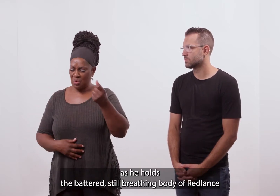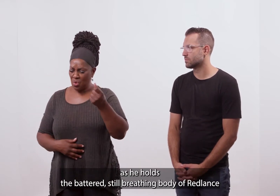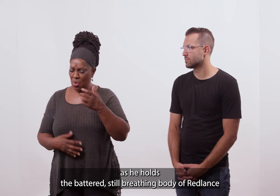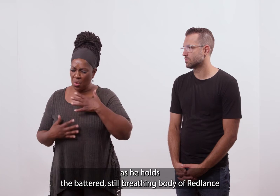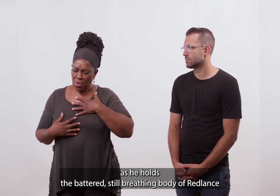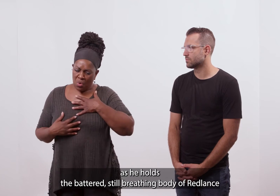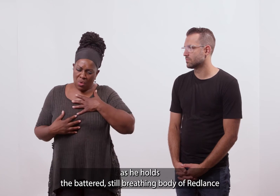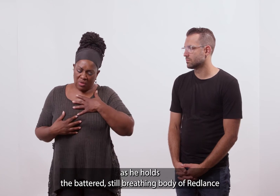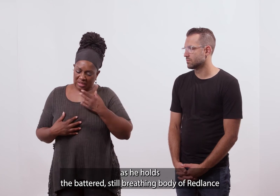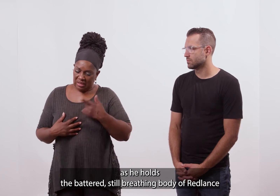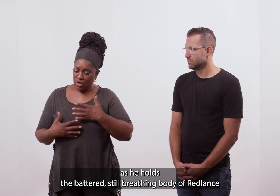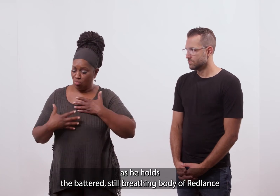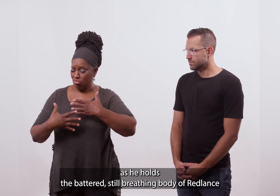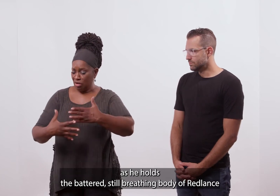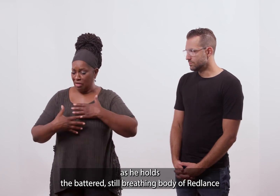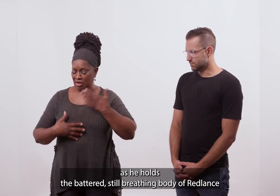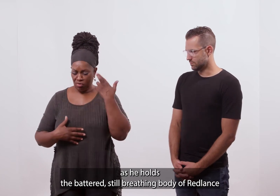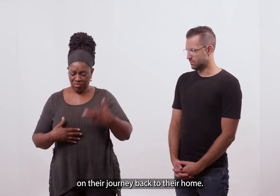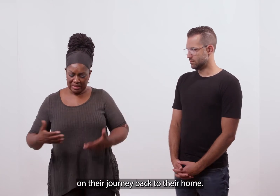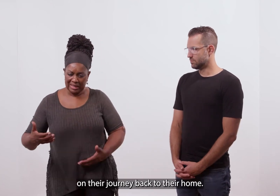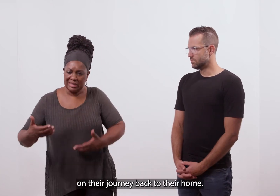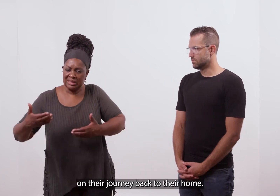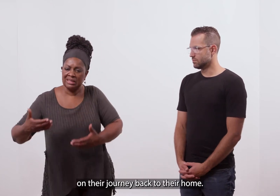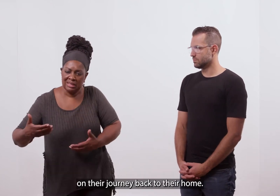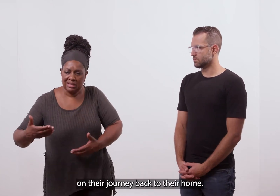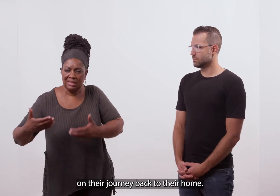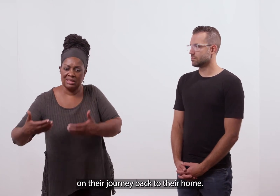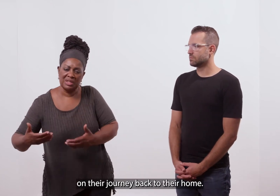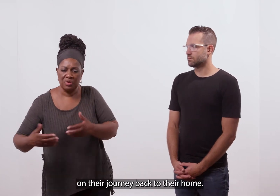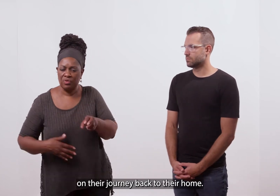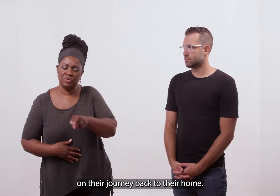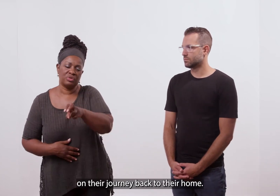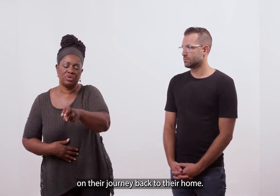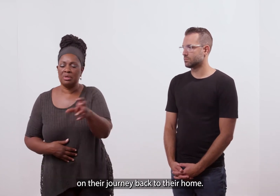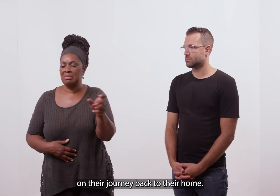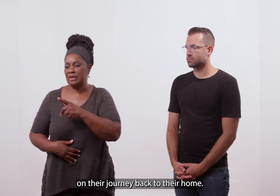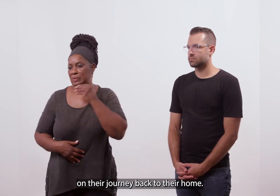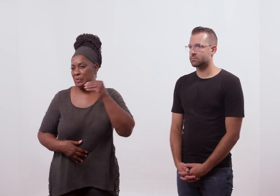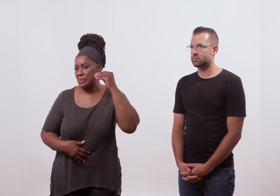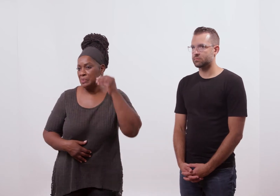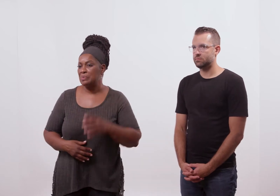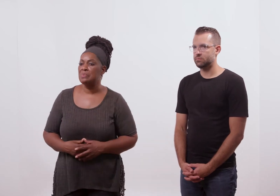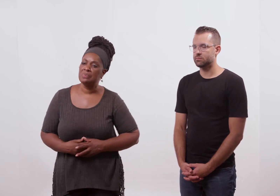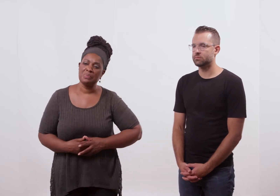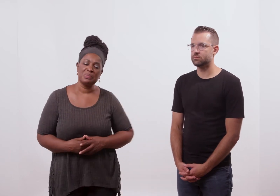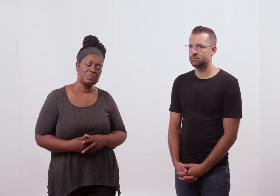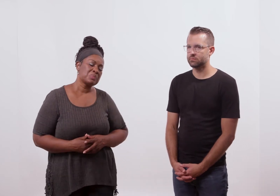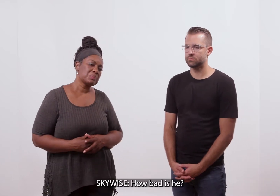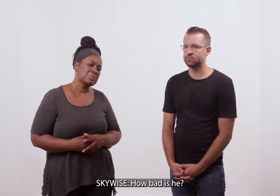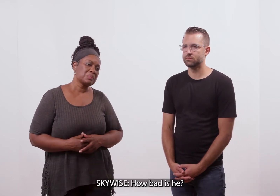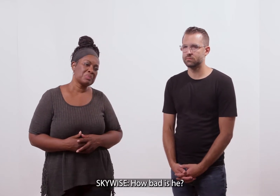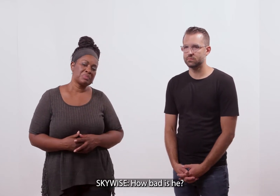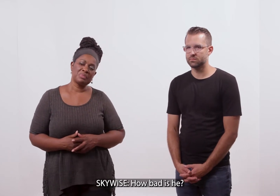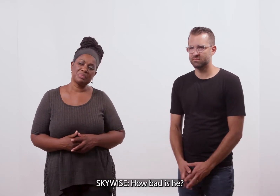battered, still breathing body of Redlance on their journey back to their home. How